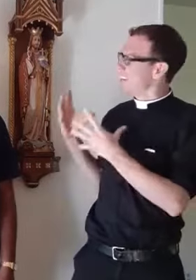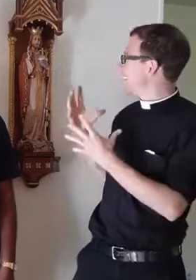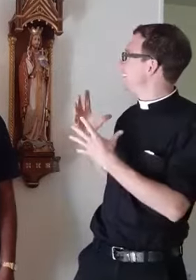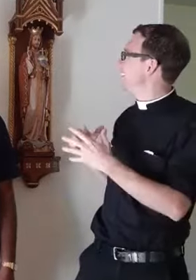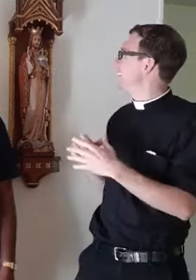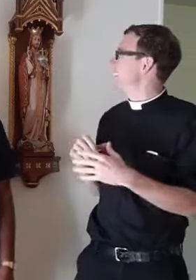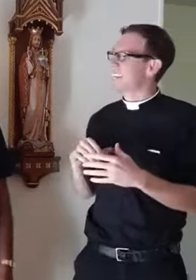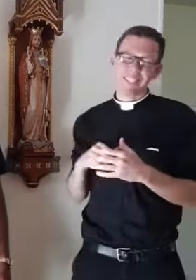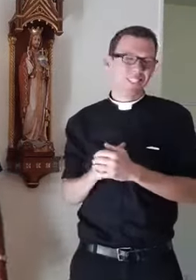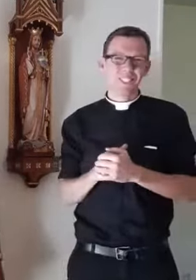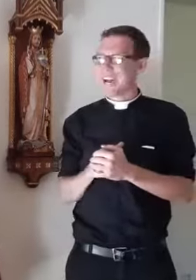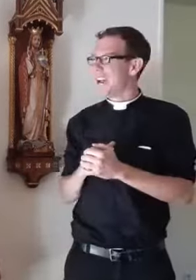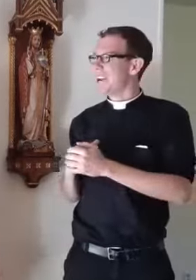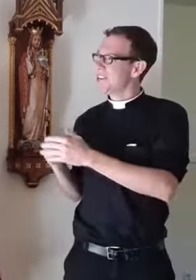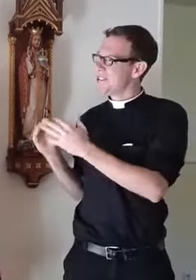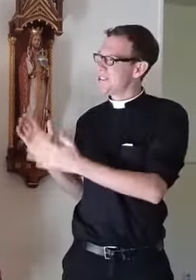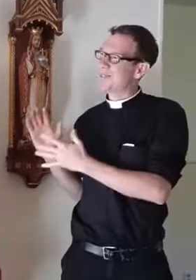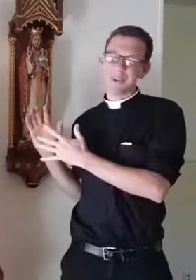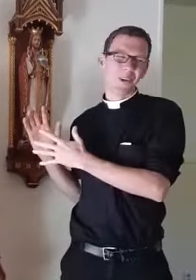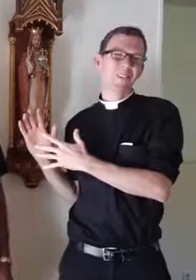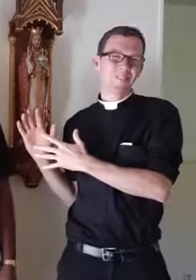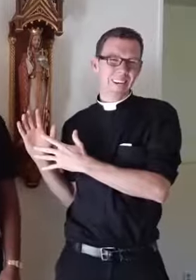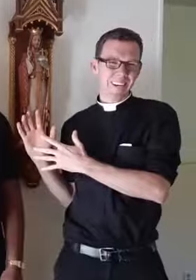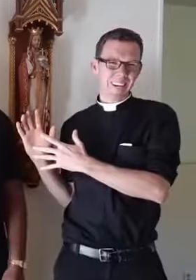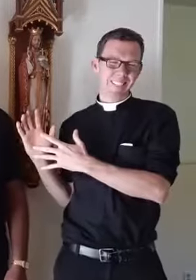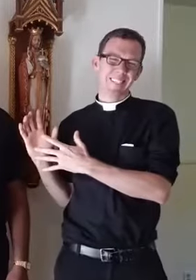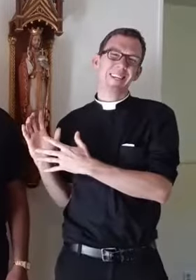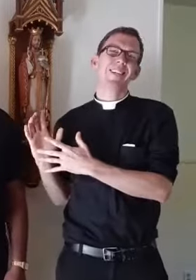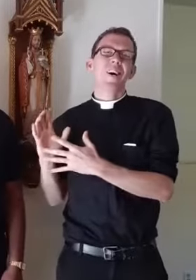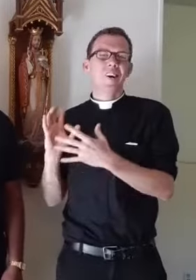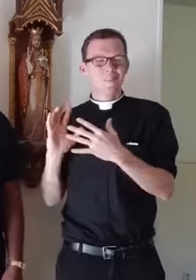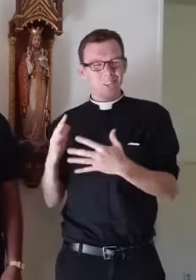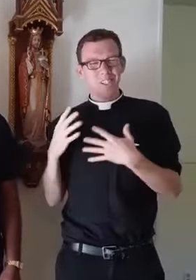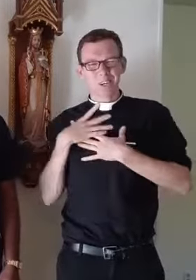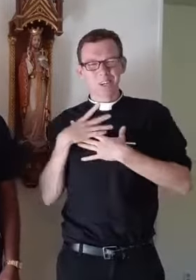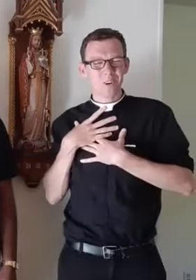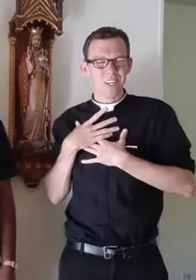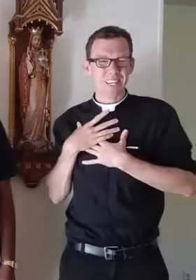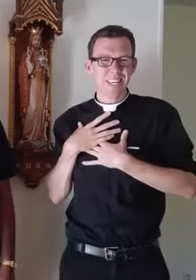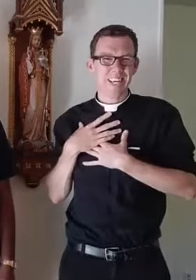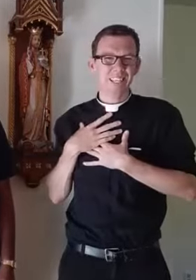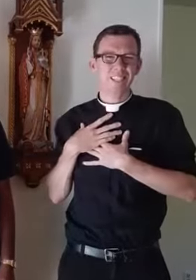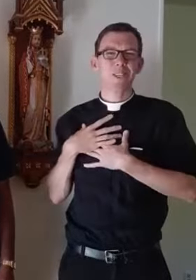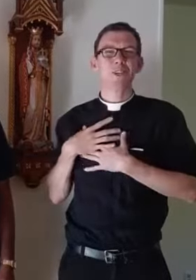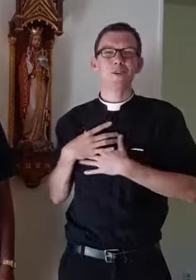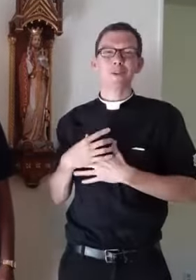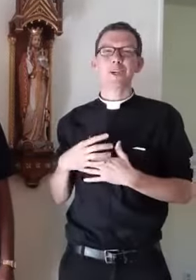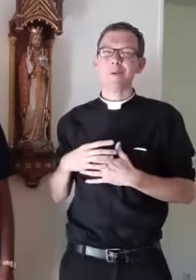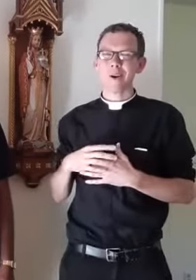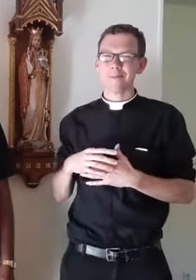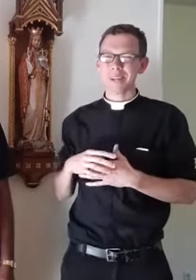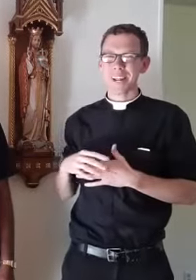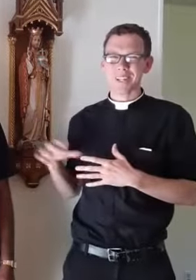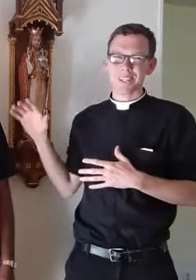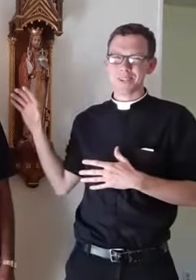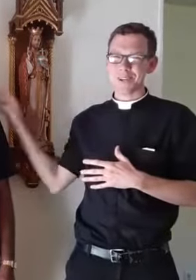Christ the King statue and our new parochial vicar. So, Father Carl Wertin again, just so you don't forget about me now that the new guy